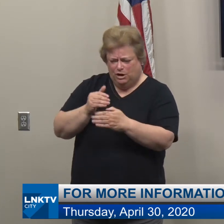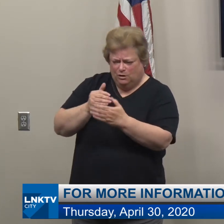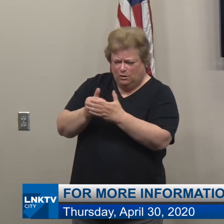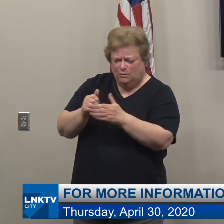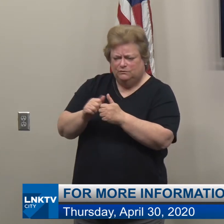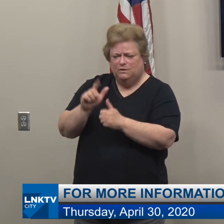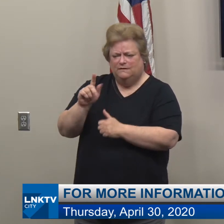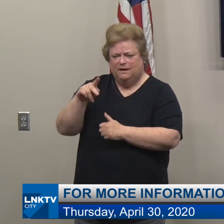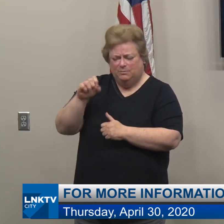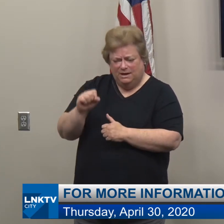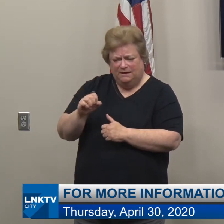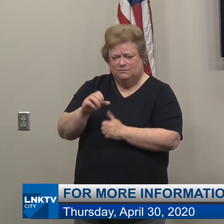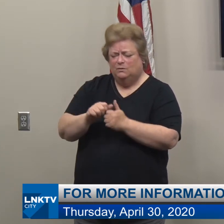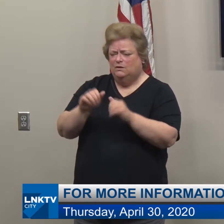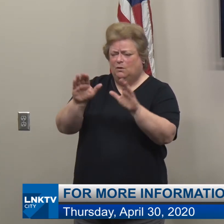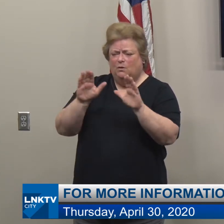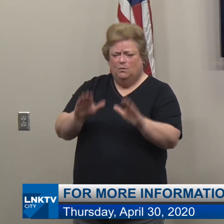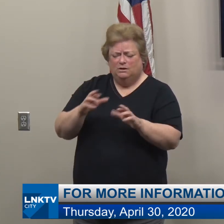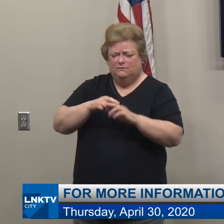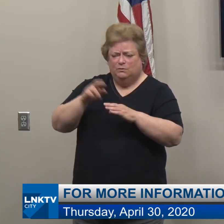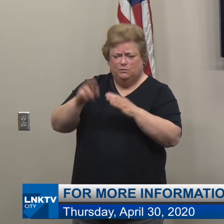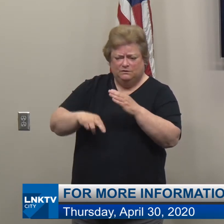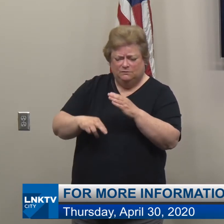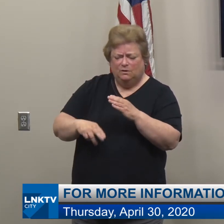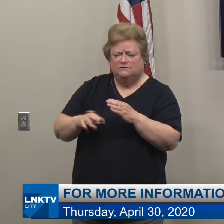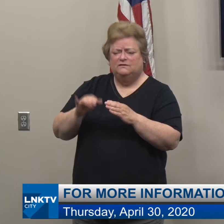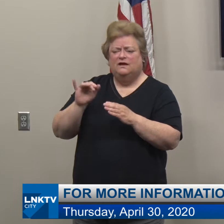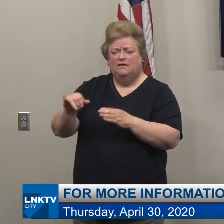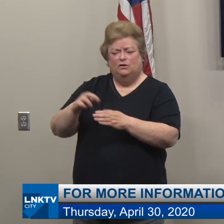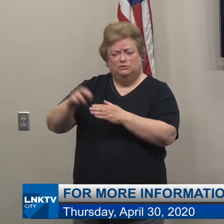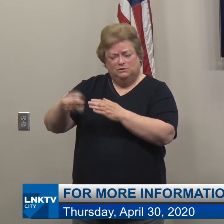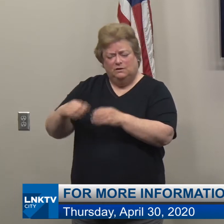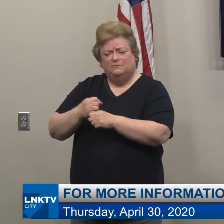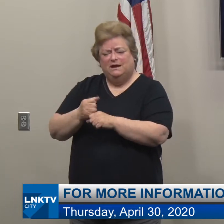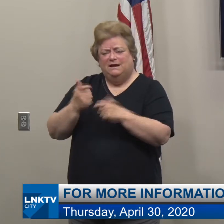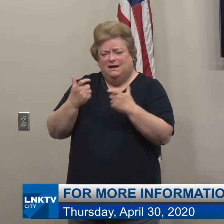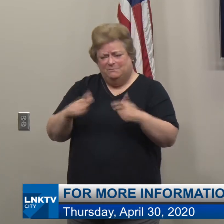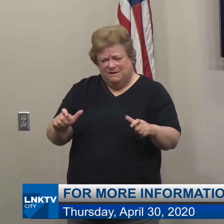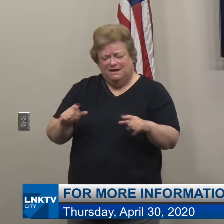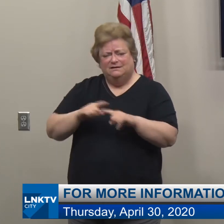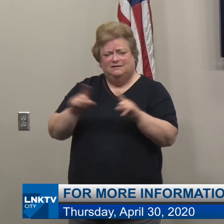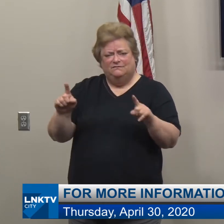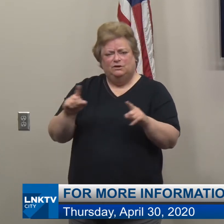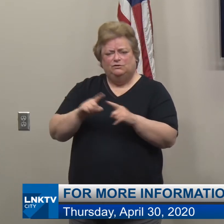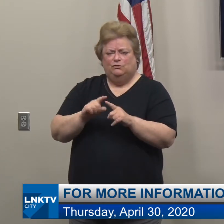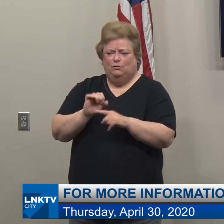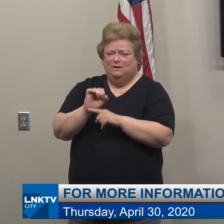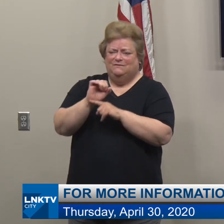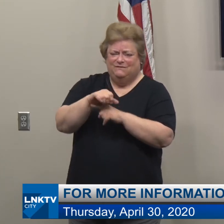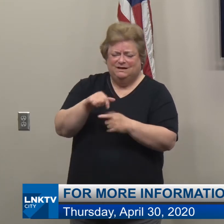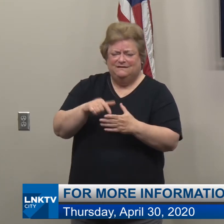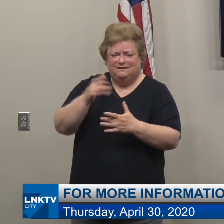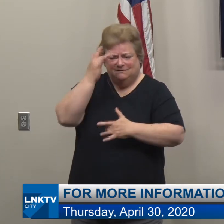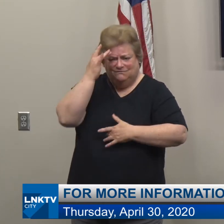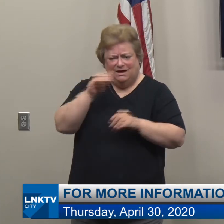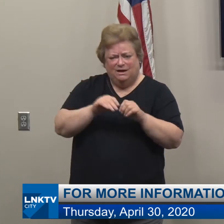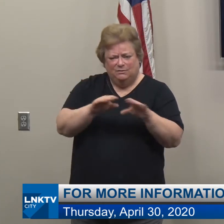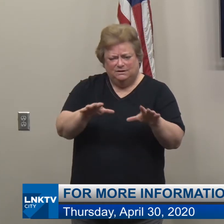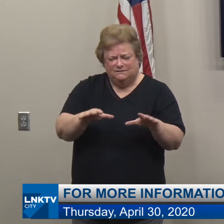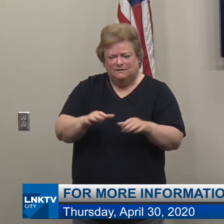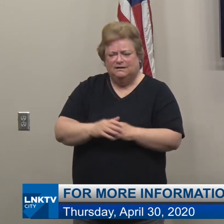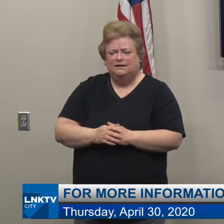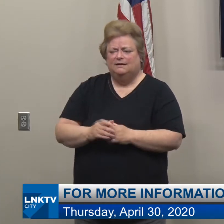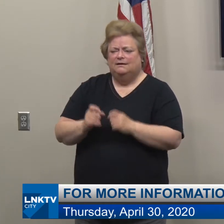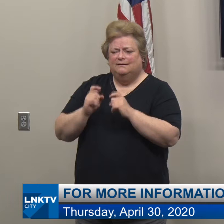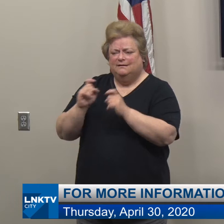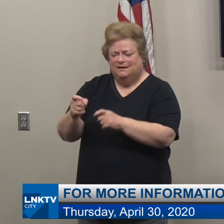and with tremendous results. Those results are making a real difference to our efforts to defeat this virus. From providing space